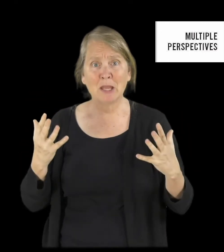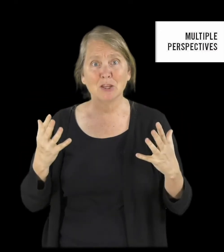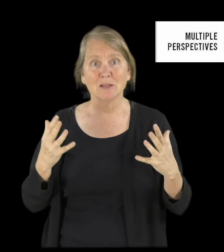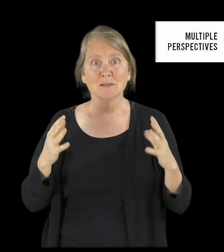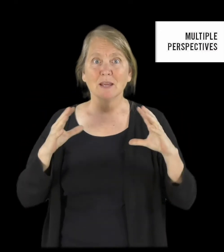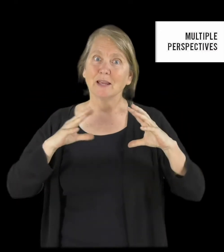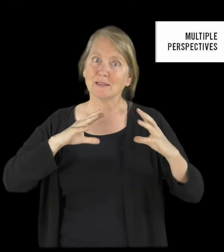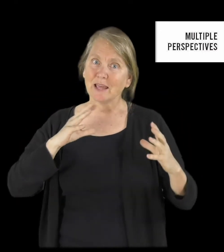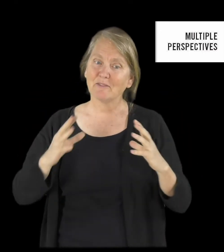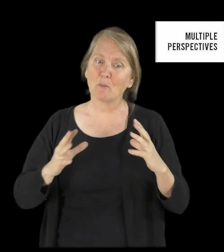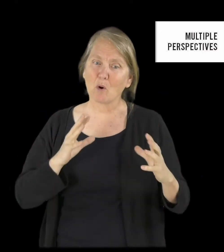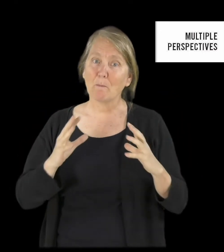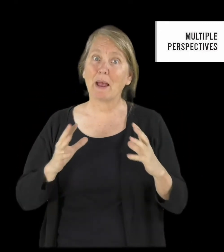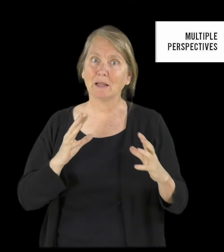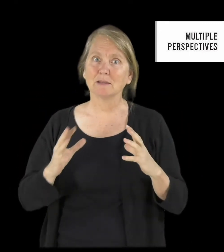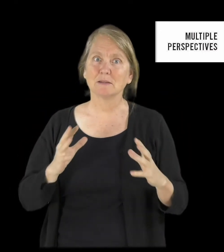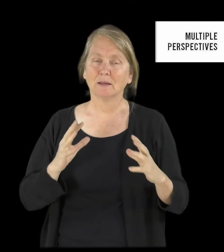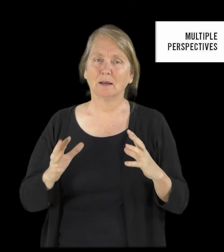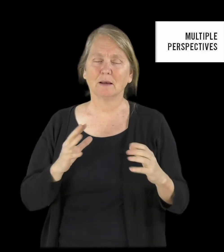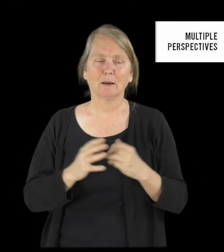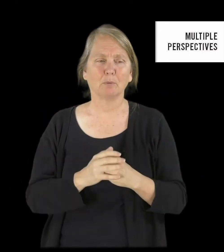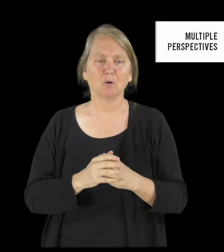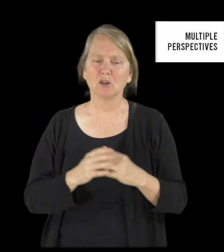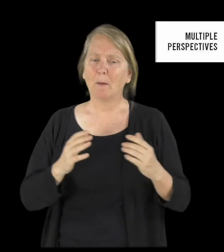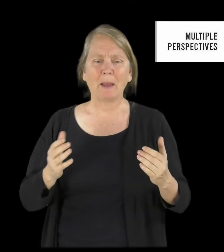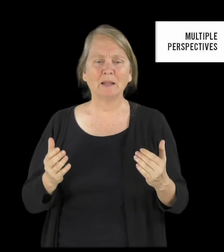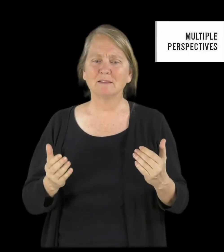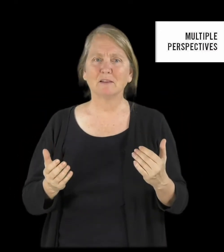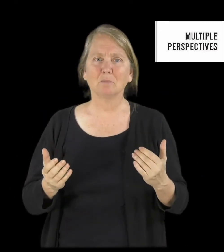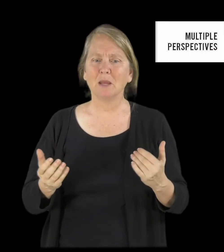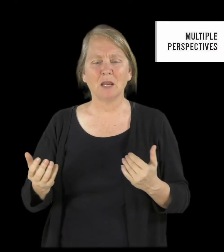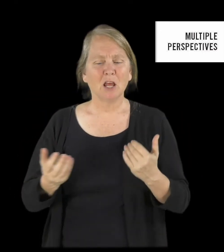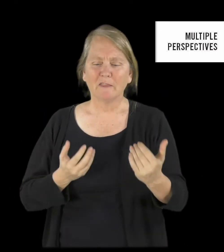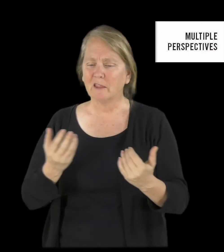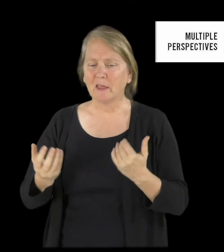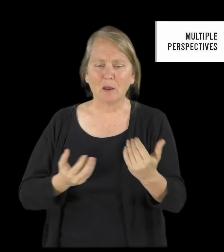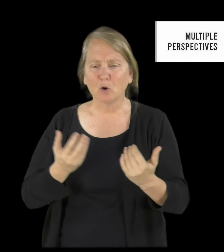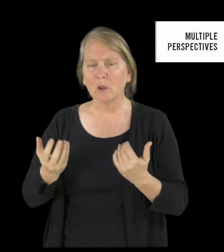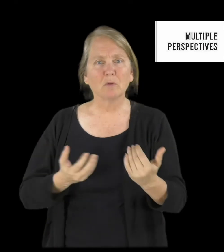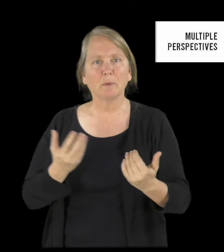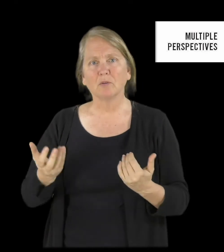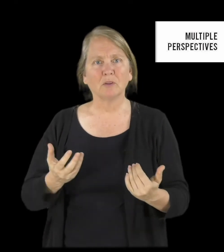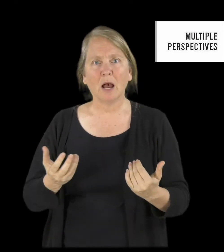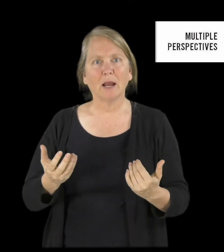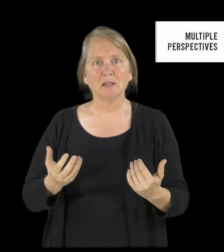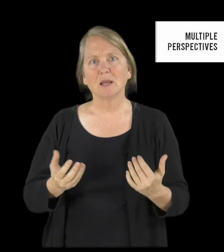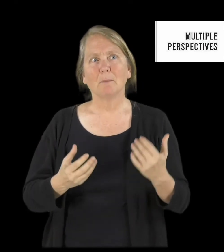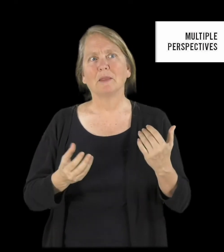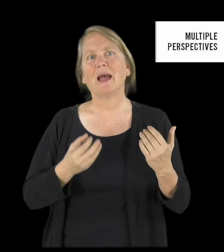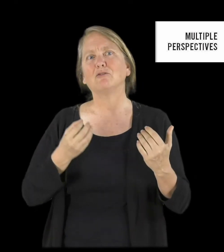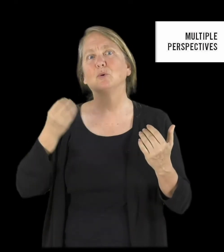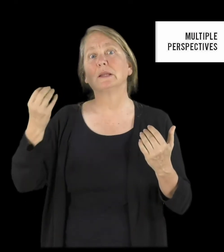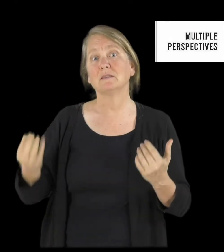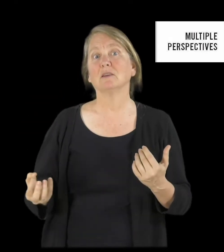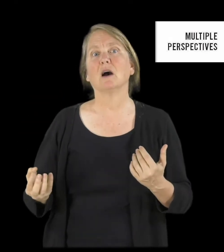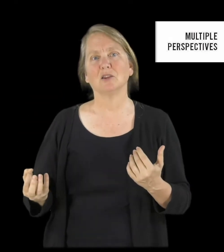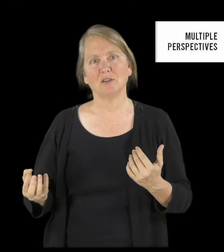opinions instead of a more balanced approach. Balance doesn't mean that they agree with both sides, but they have to at least acknowledge the other